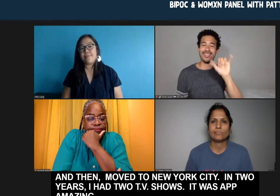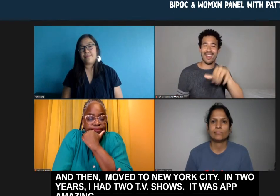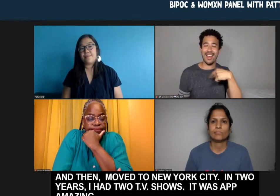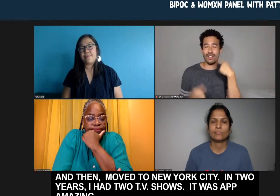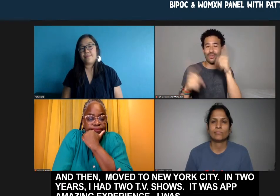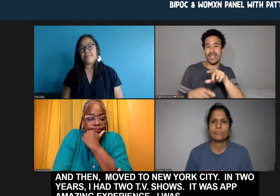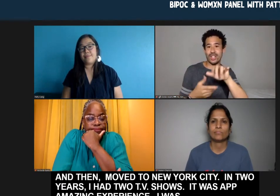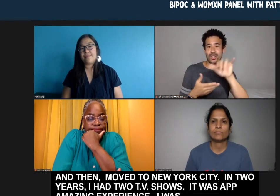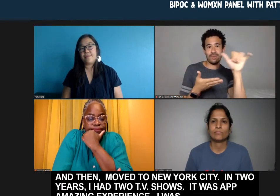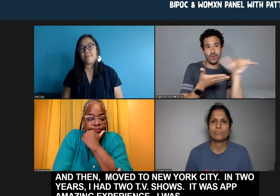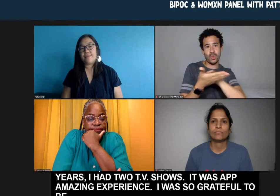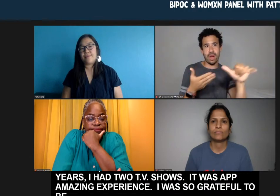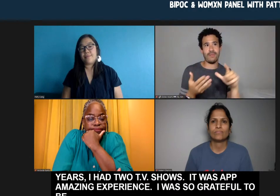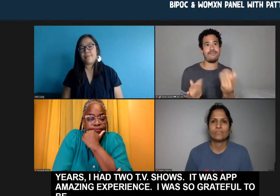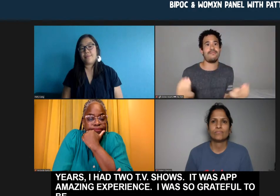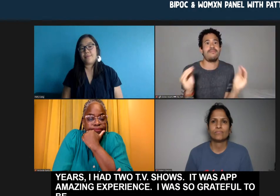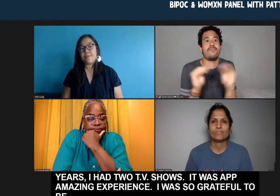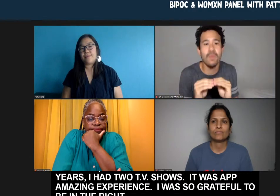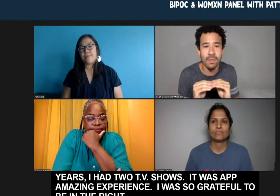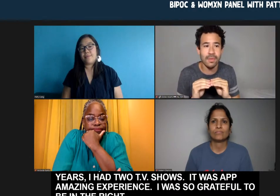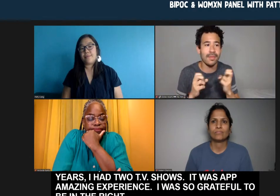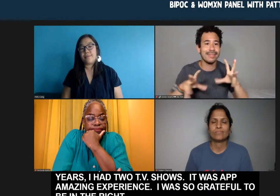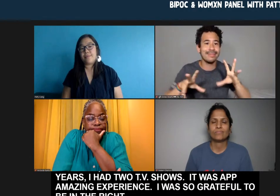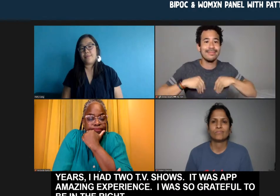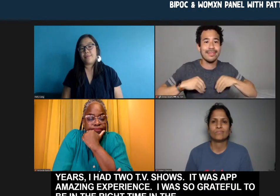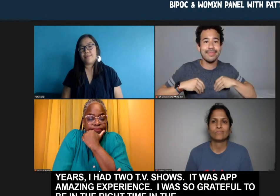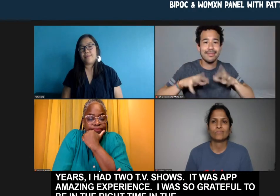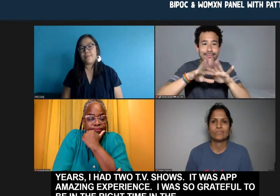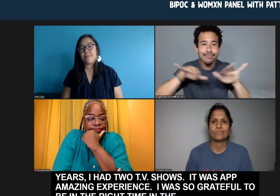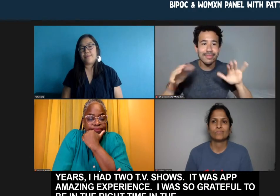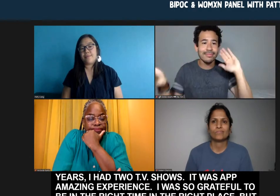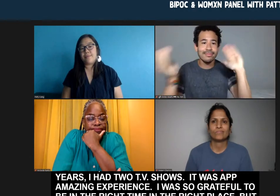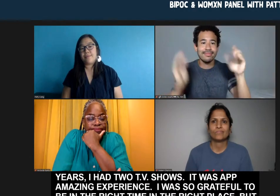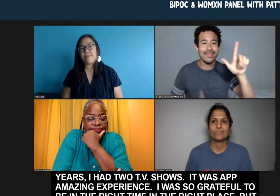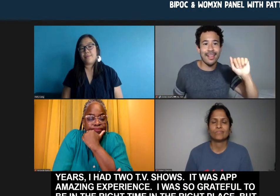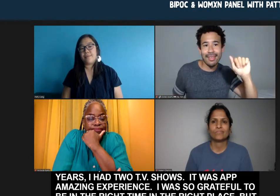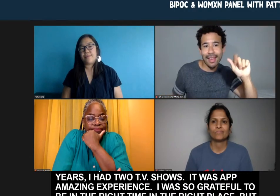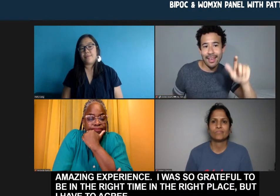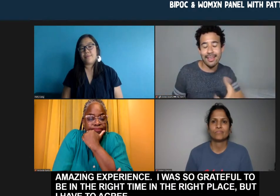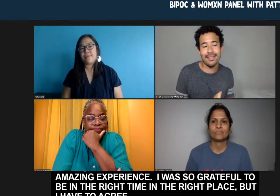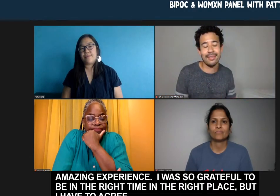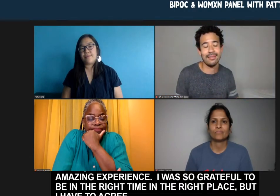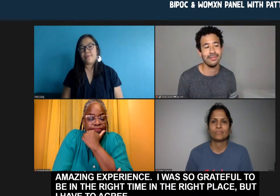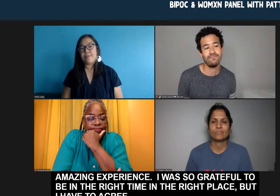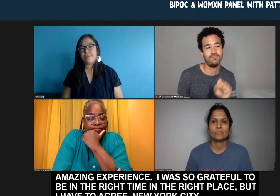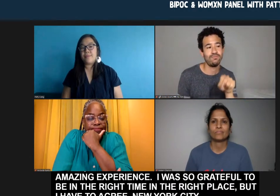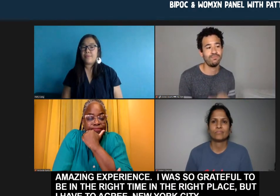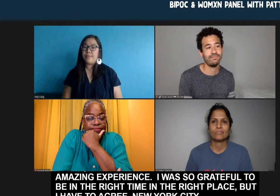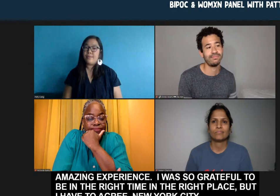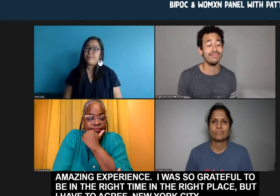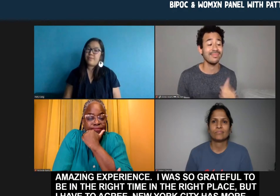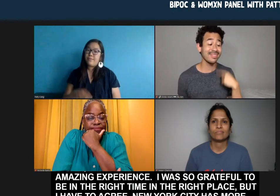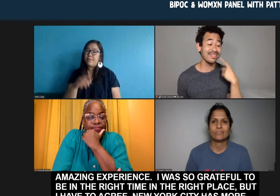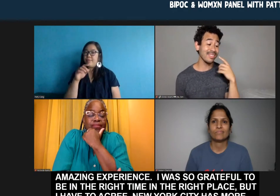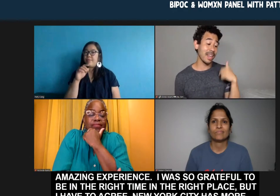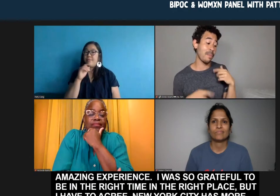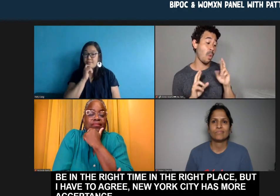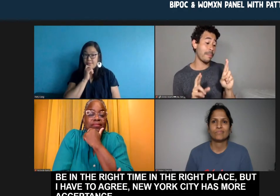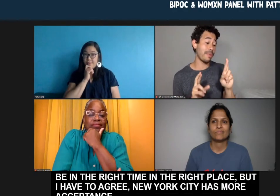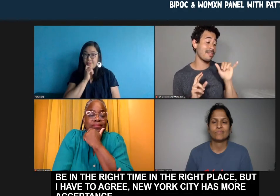right time in the right place. But I have to agree that New York City definitely has more acceptance and more awareness of diversity than LA, for sure. And I